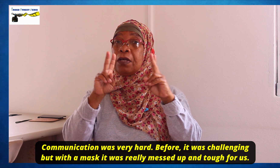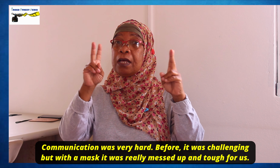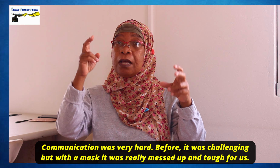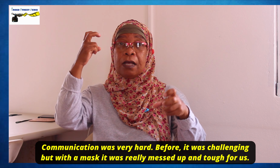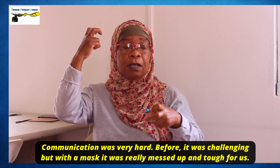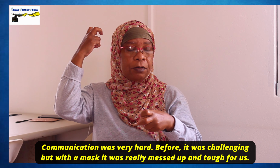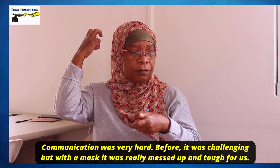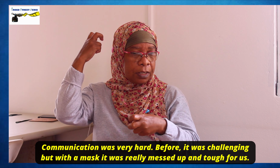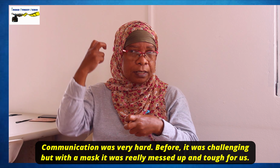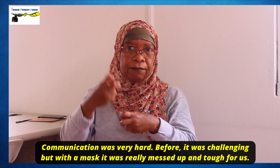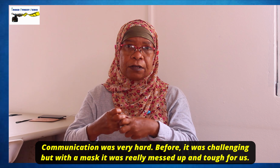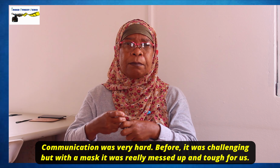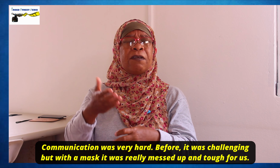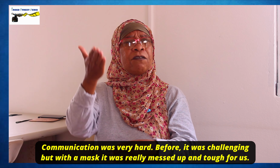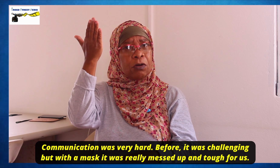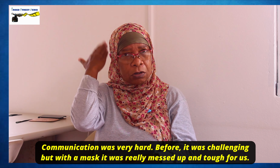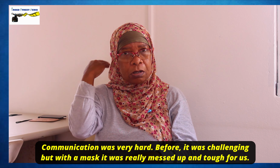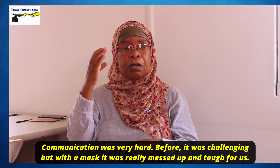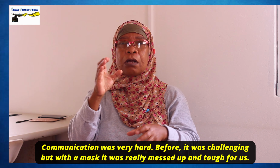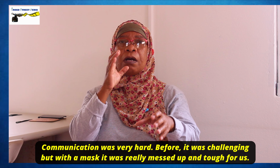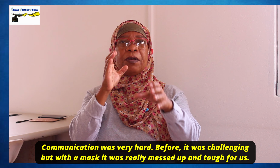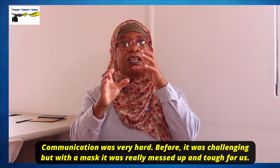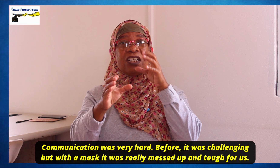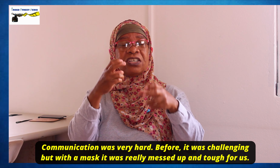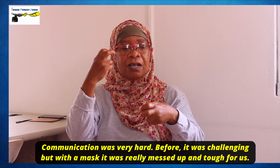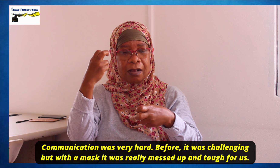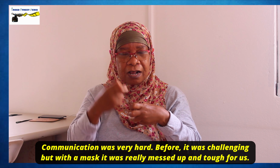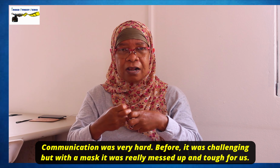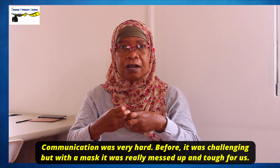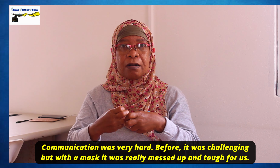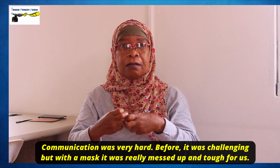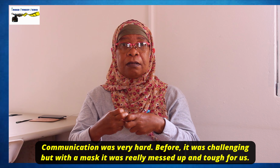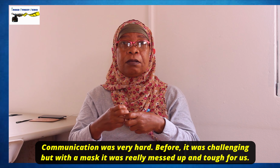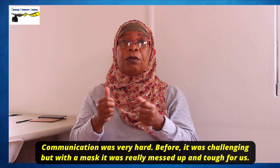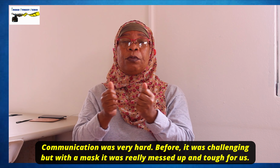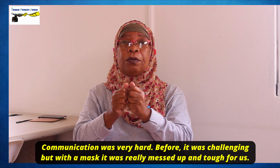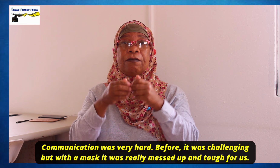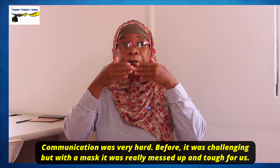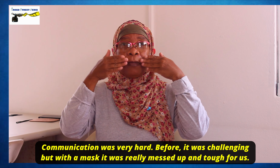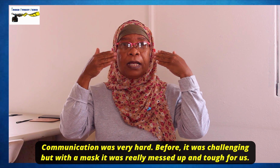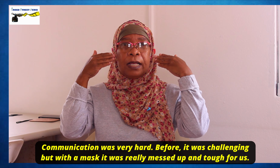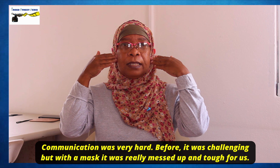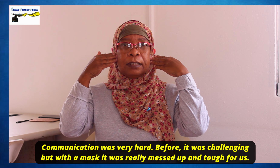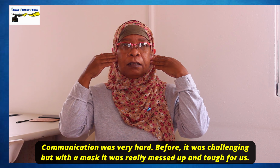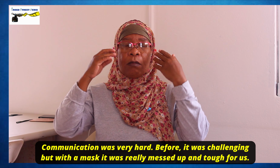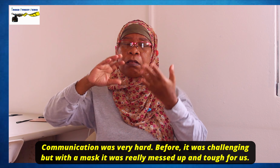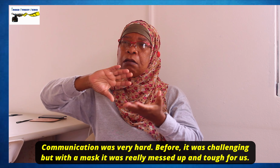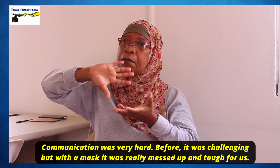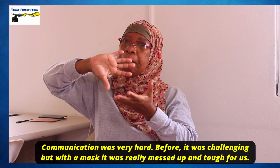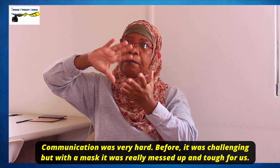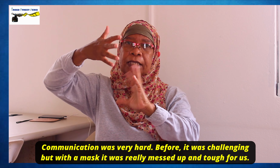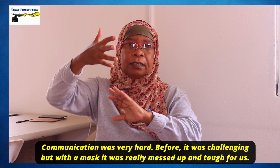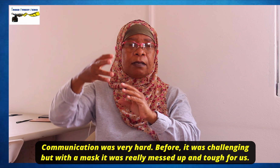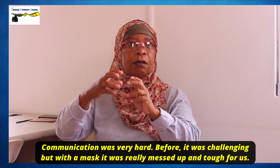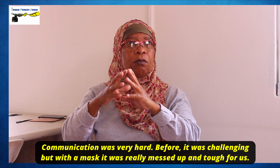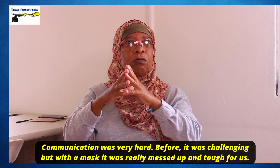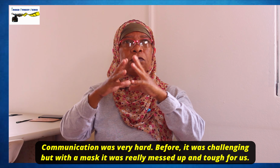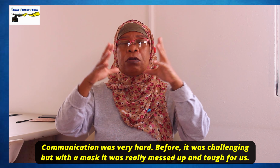Communication was very hard. Before, it was challenging, but with a mask, it was really messed up